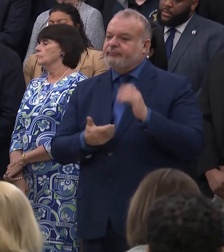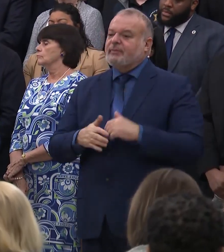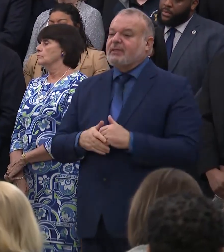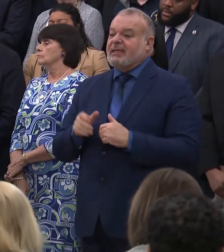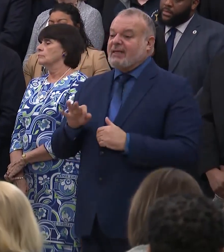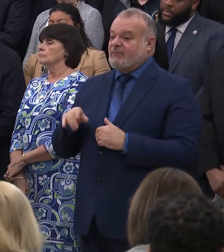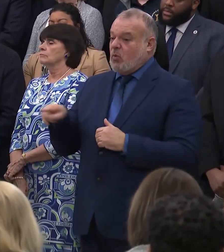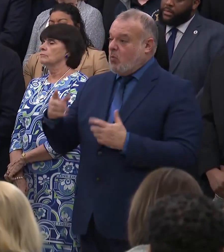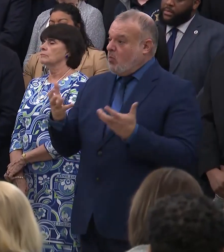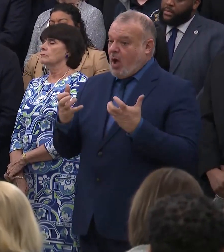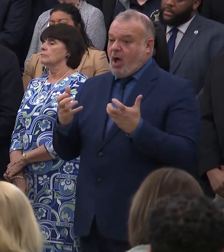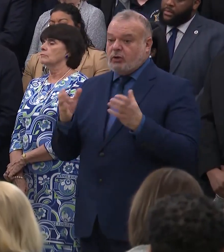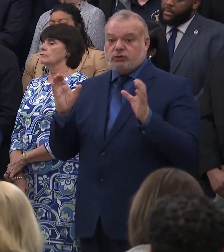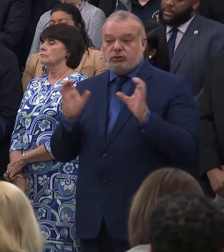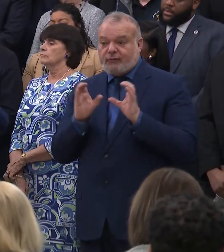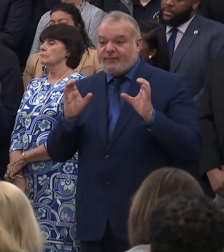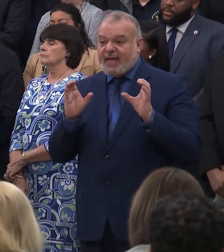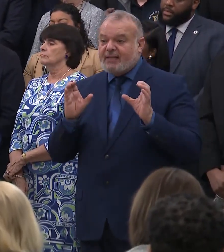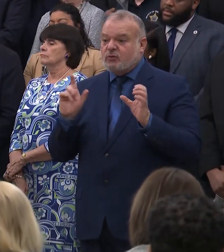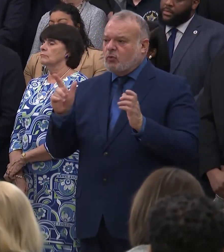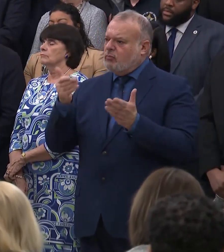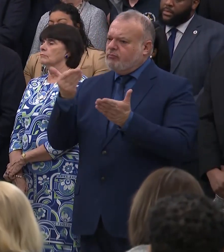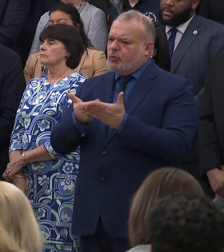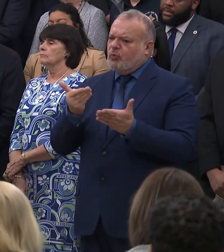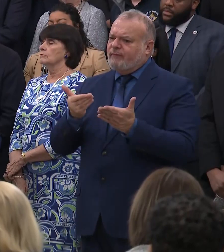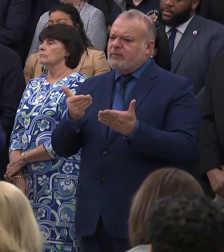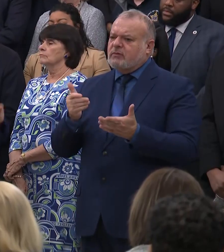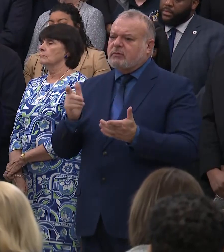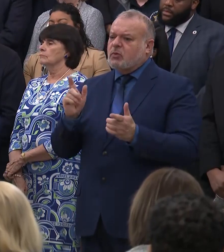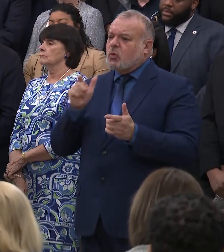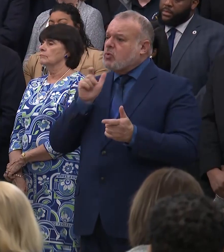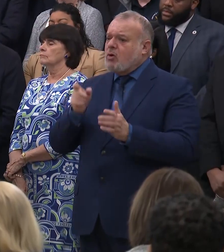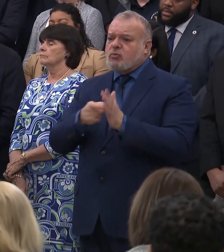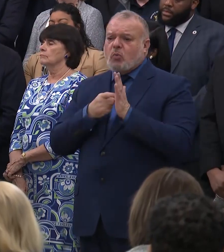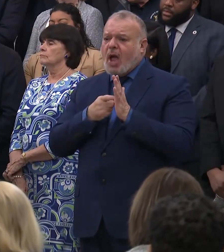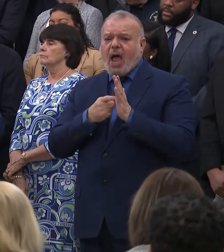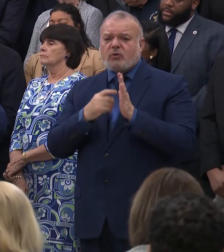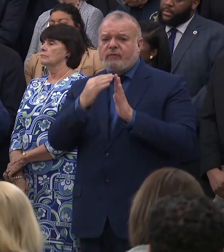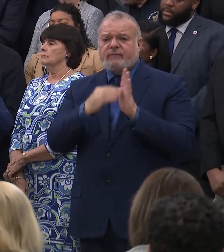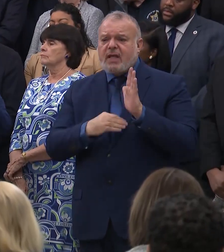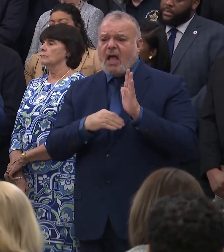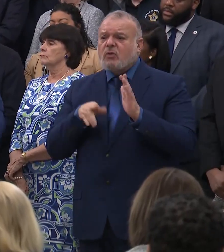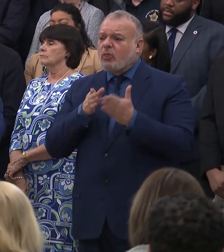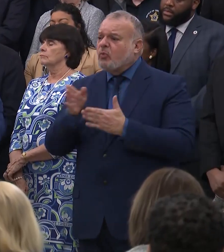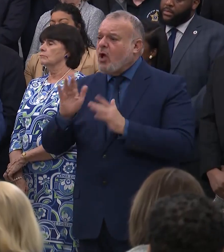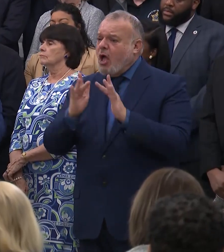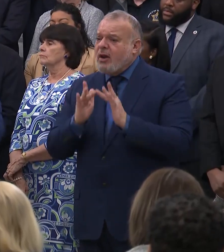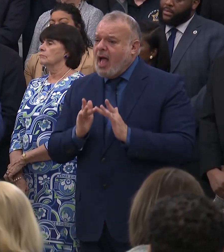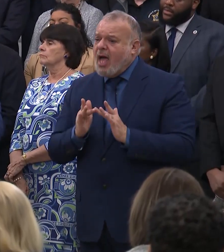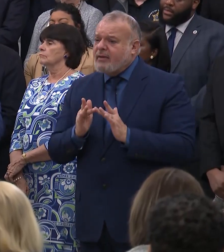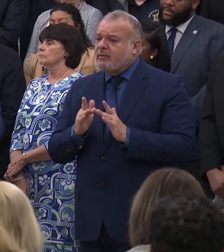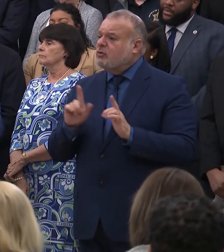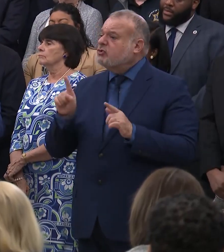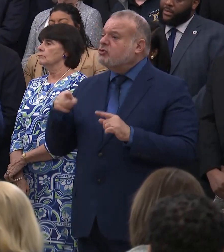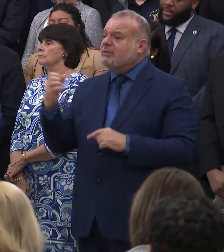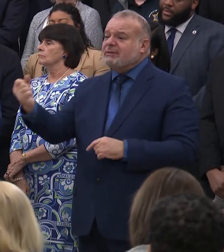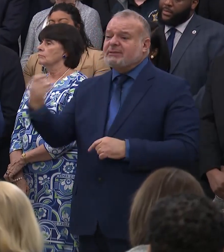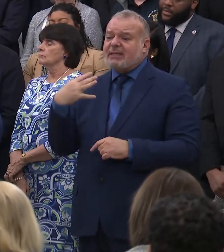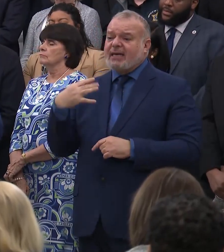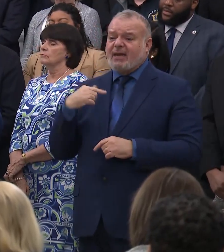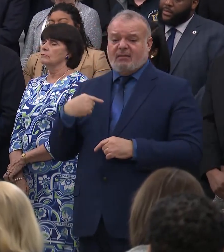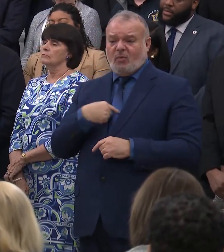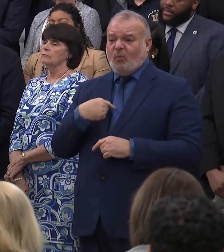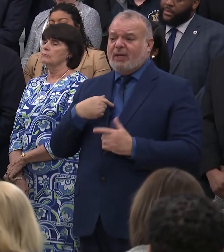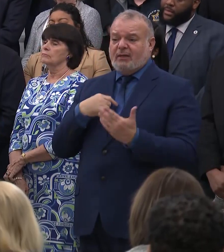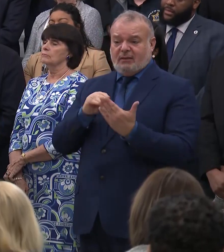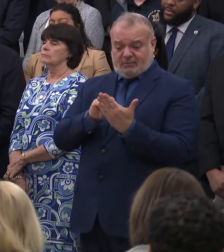pardon, all you're gonna have to do is fill out a form online, send it into us, and we're gonna send it right back to you so you have that. But you don't even need